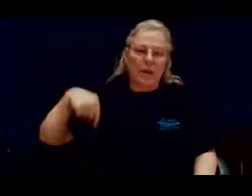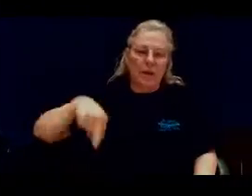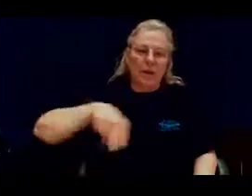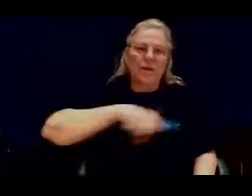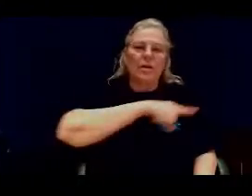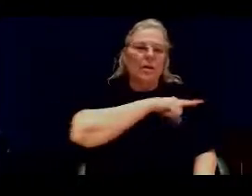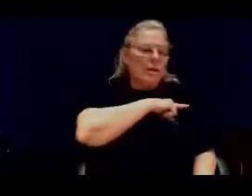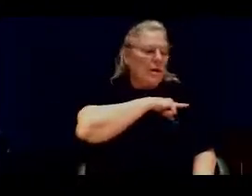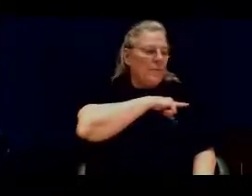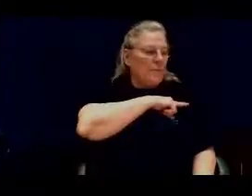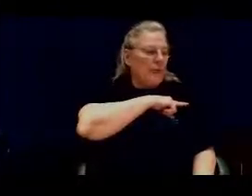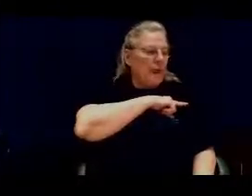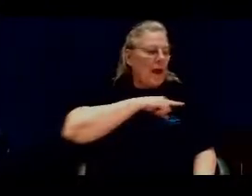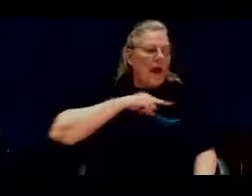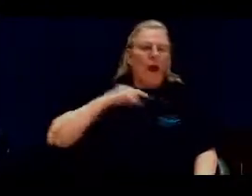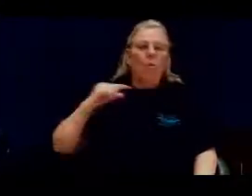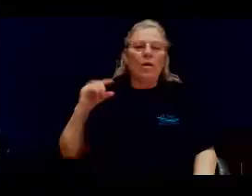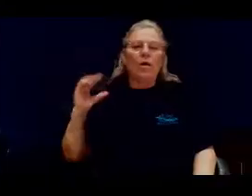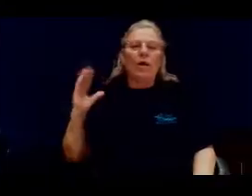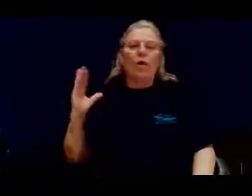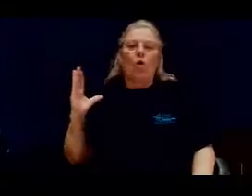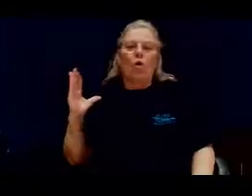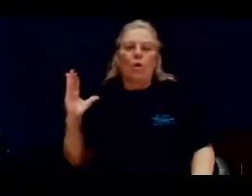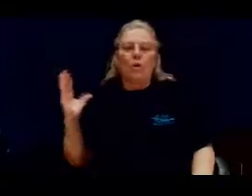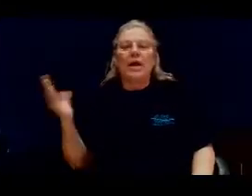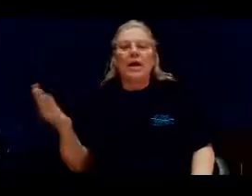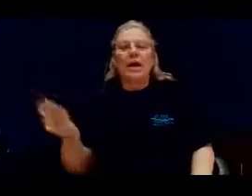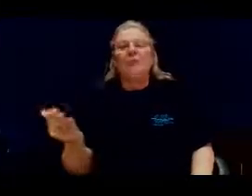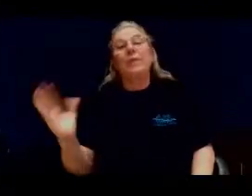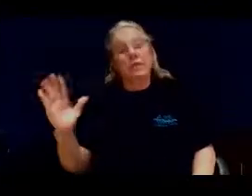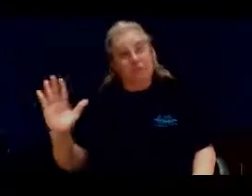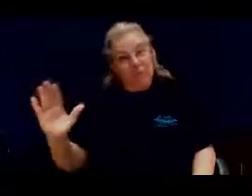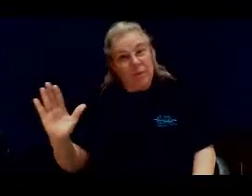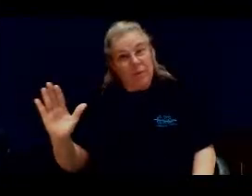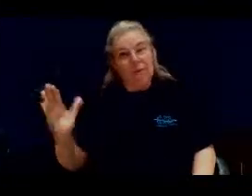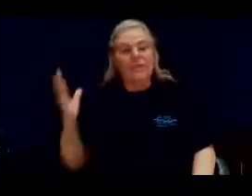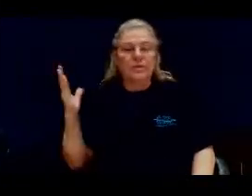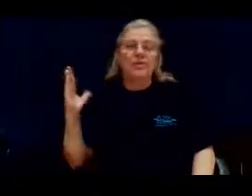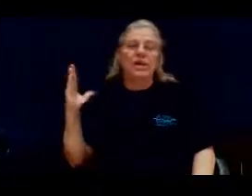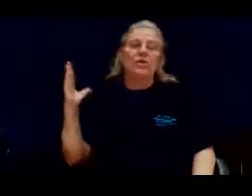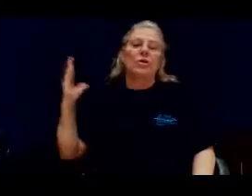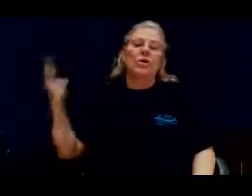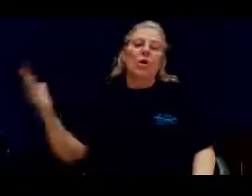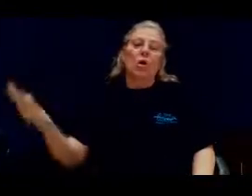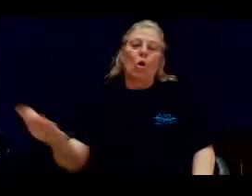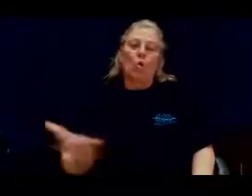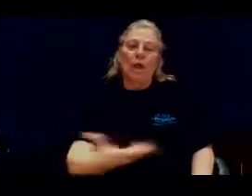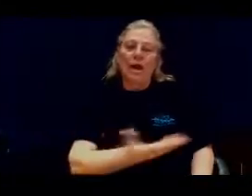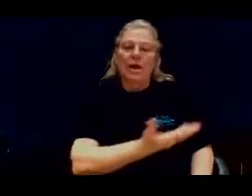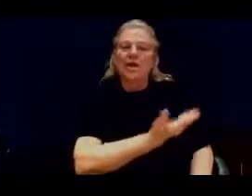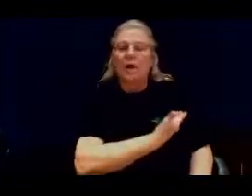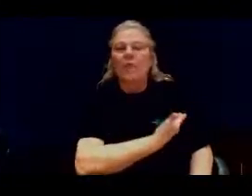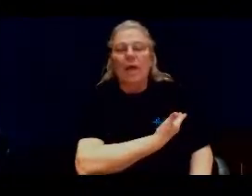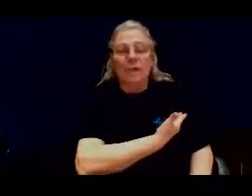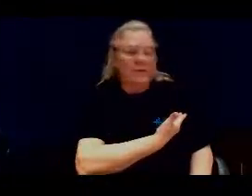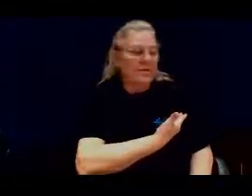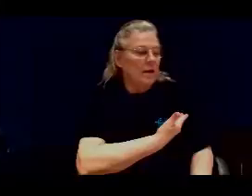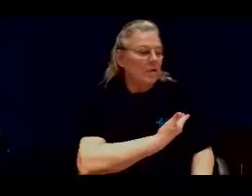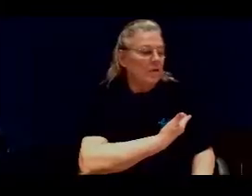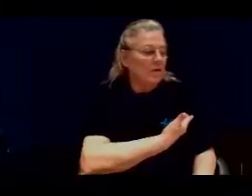people. Our, open hand, because remember it's possession, open hand around that same circle.